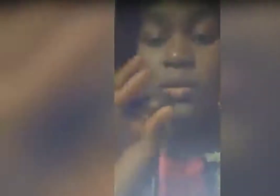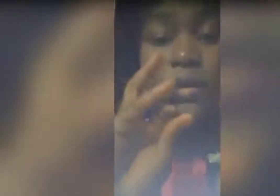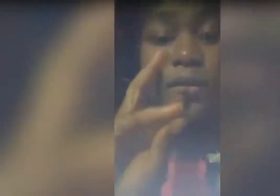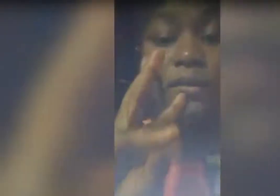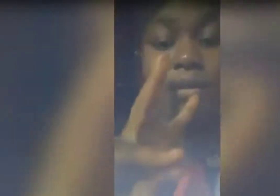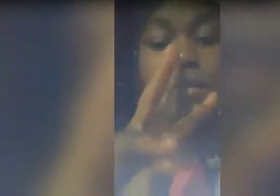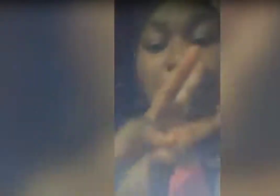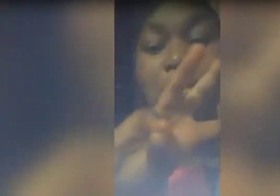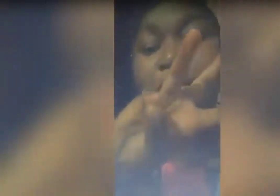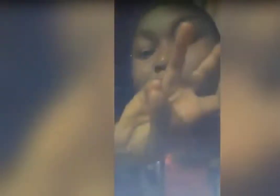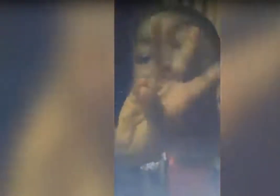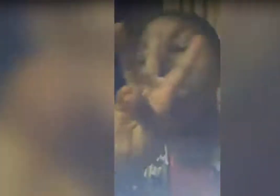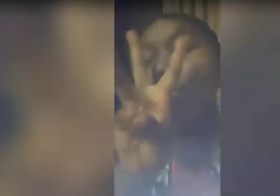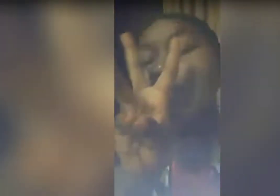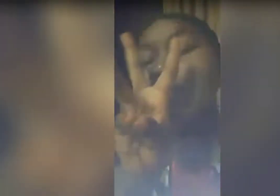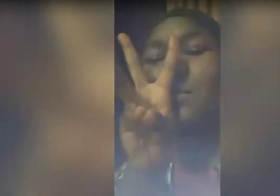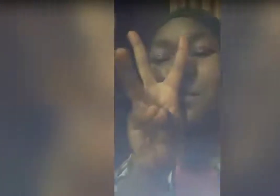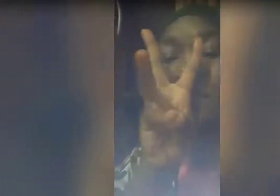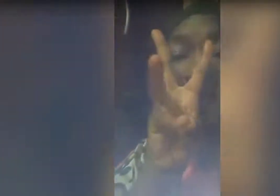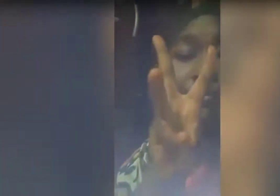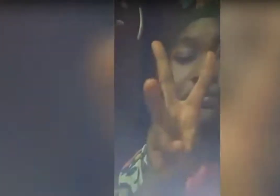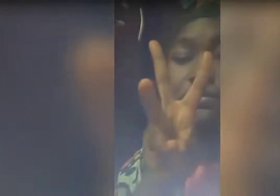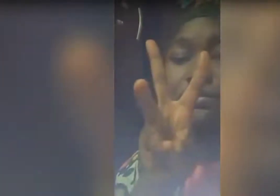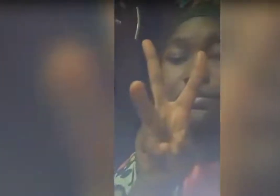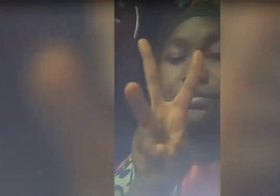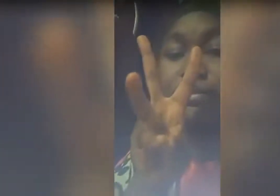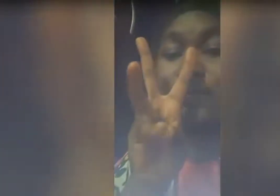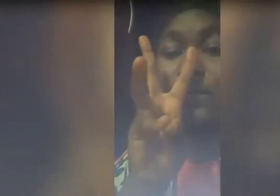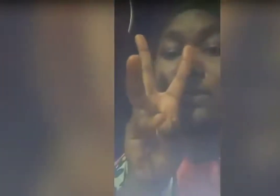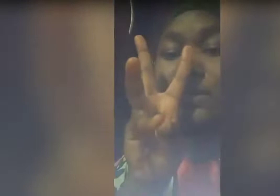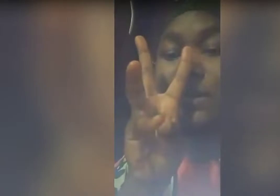6. Good. 7,